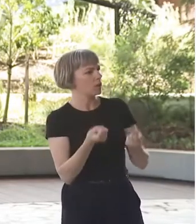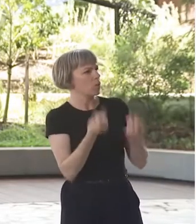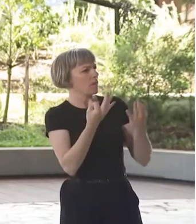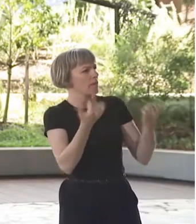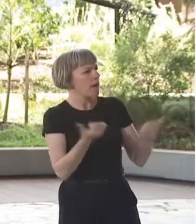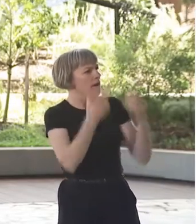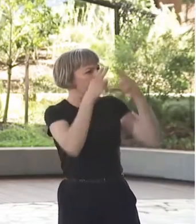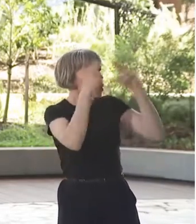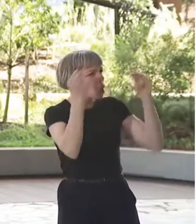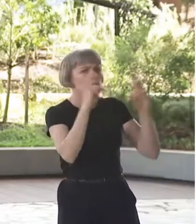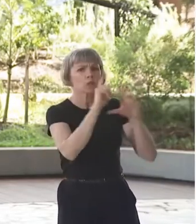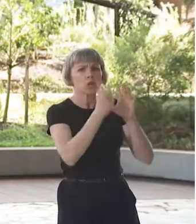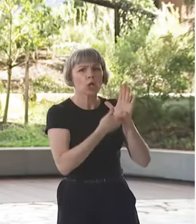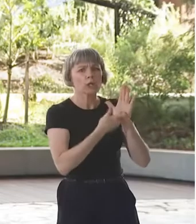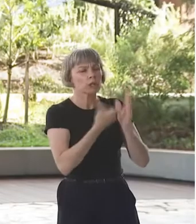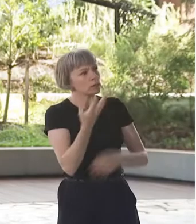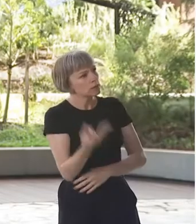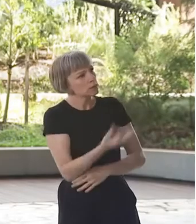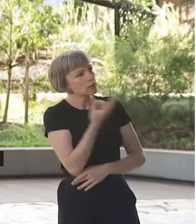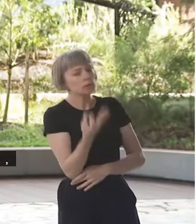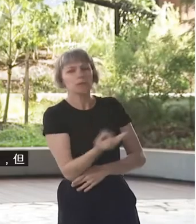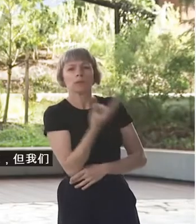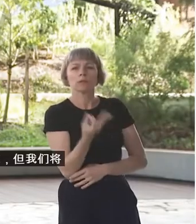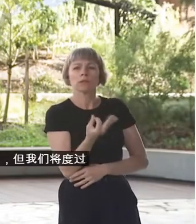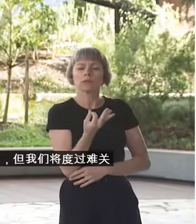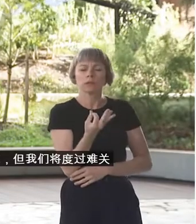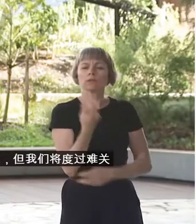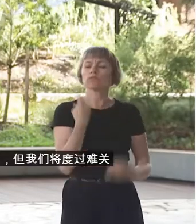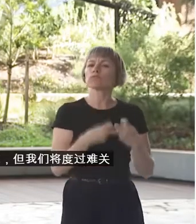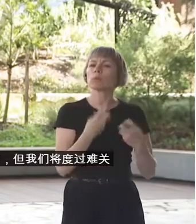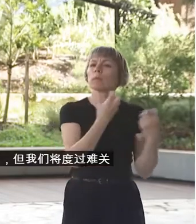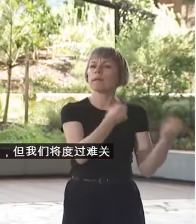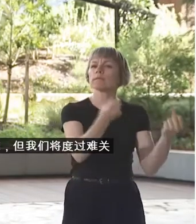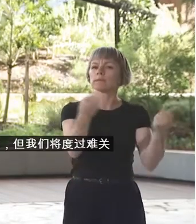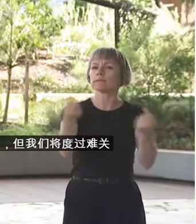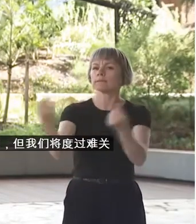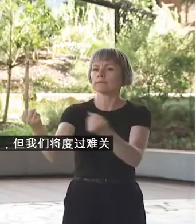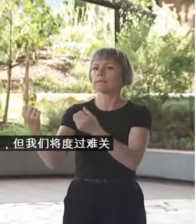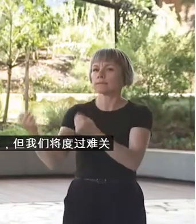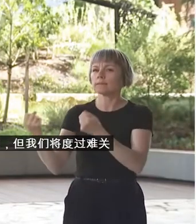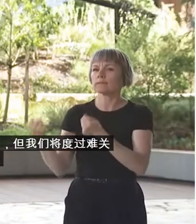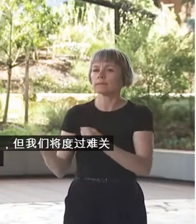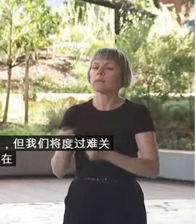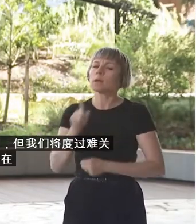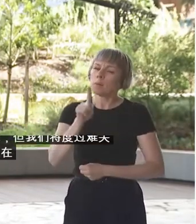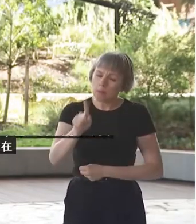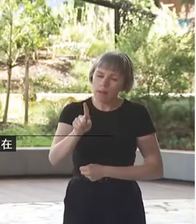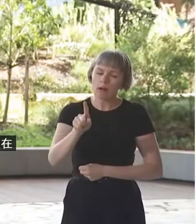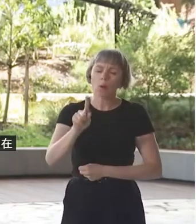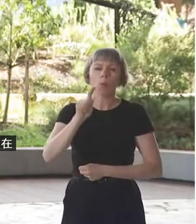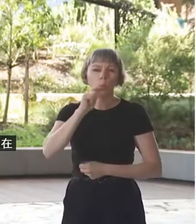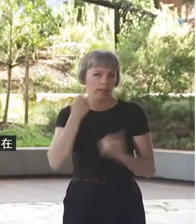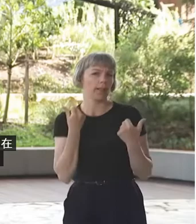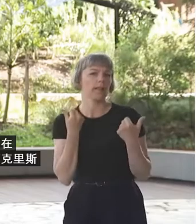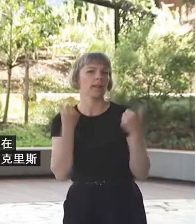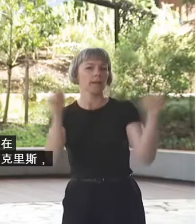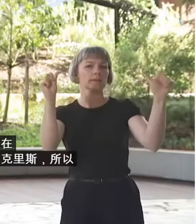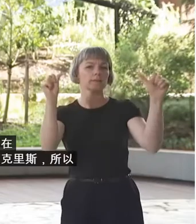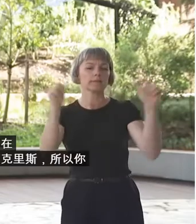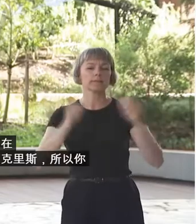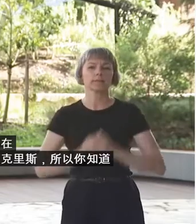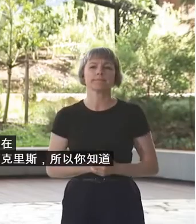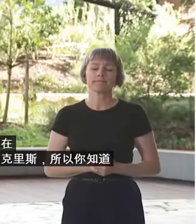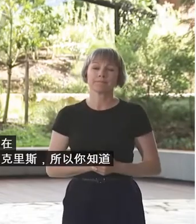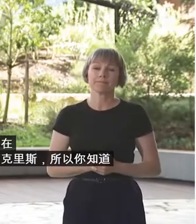we're facing in New South Wales and right around the country, but we're going to get through. And I think sometimes we can sit there and, to your question, Chris,